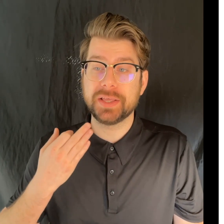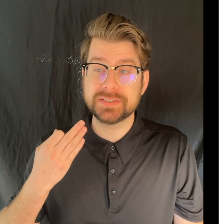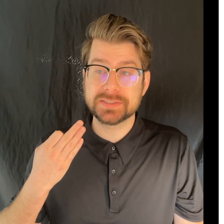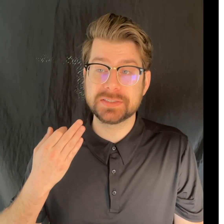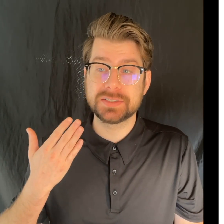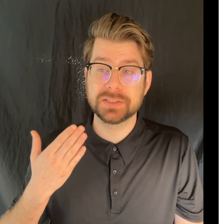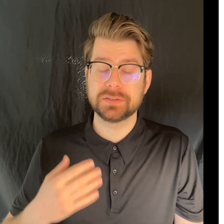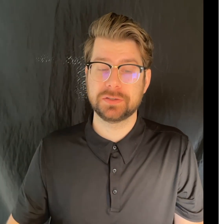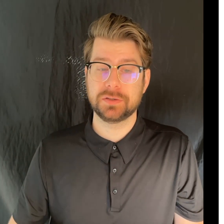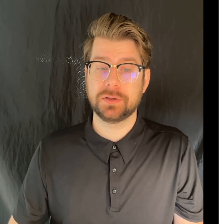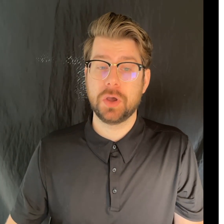moist,